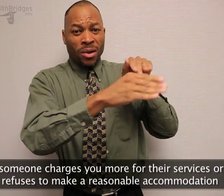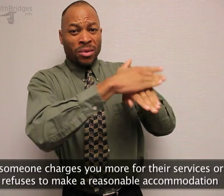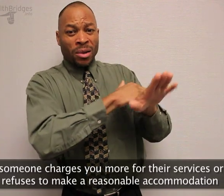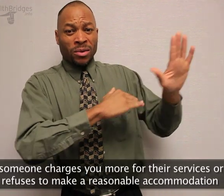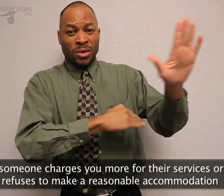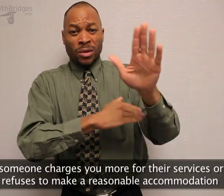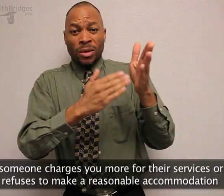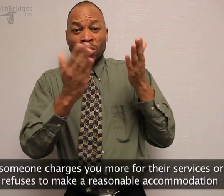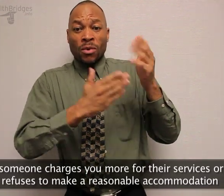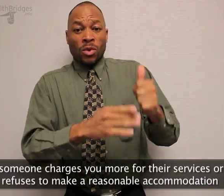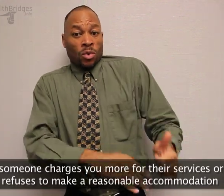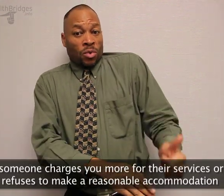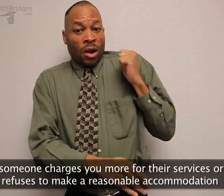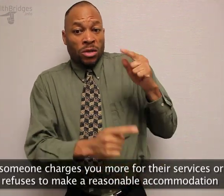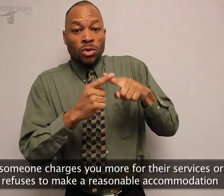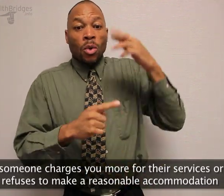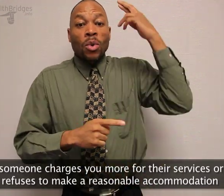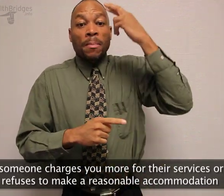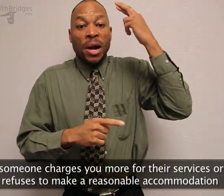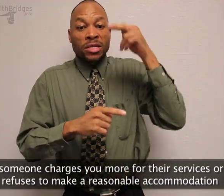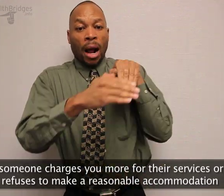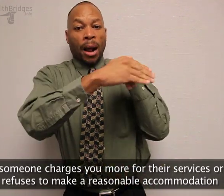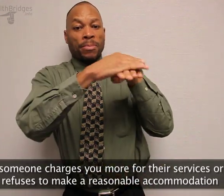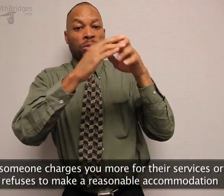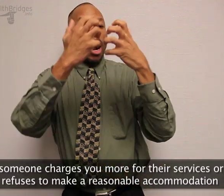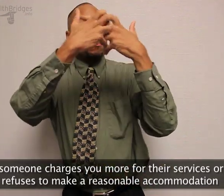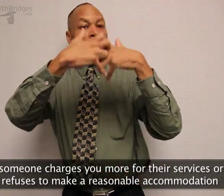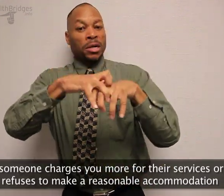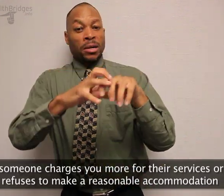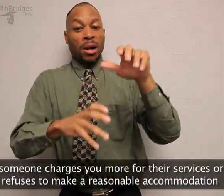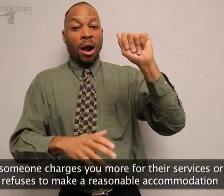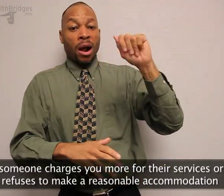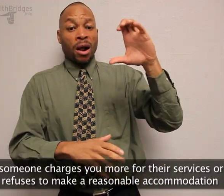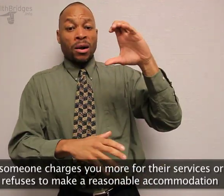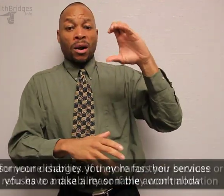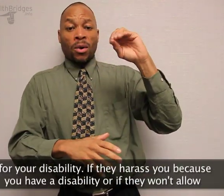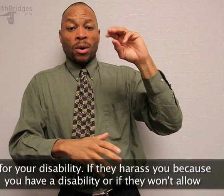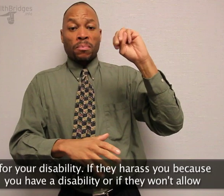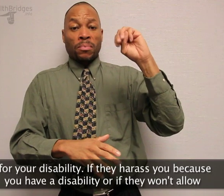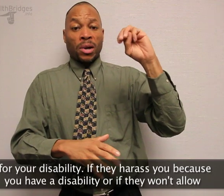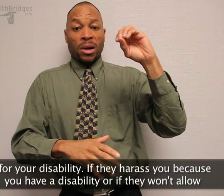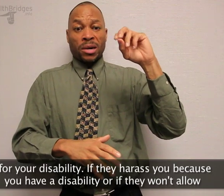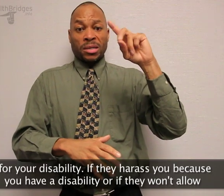services, or refuses to make a reasonable accommodation for your disability.